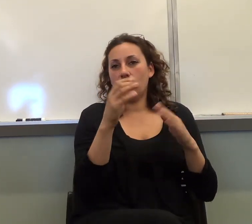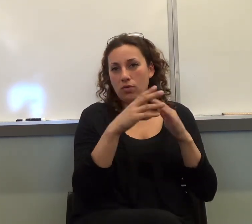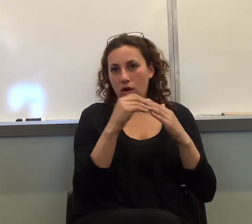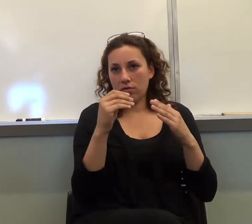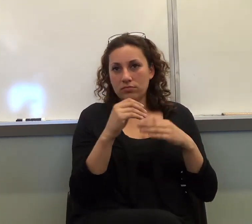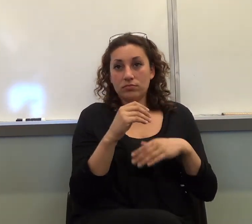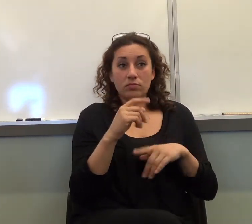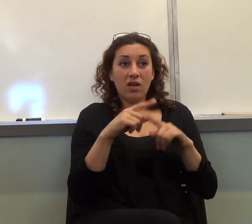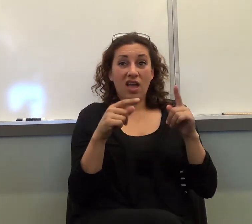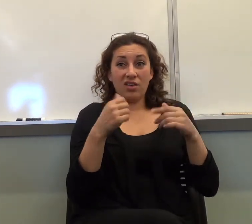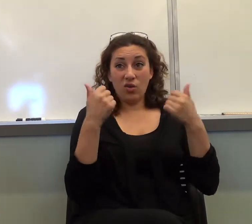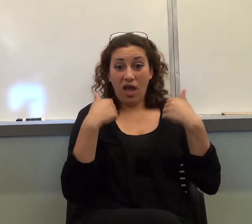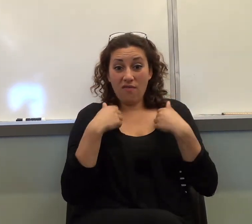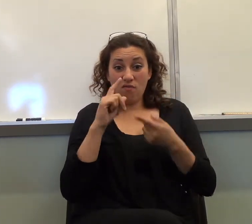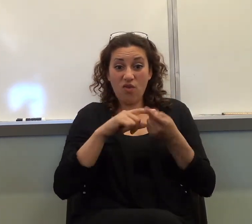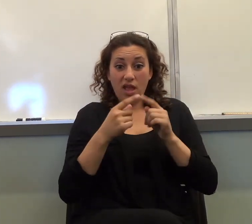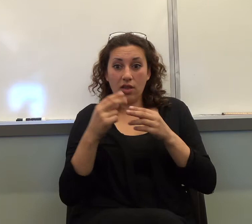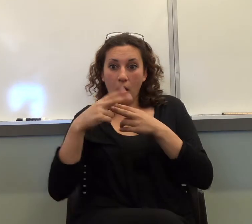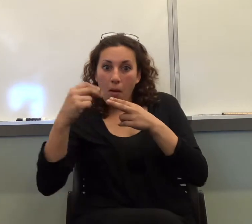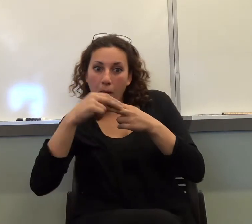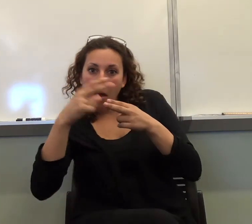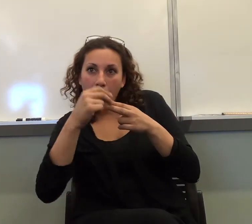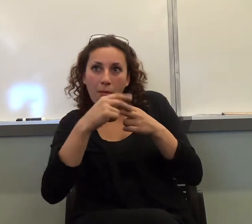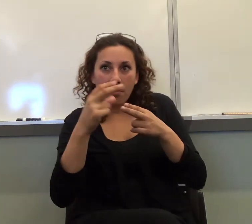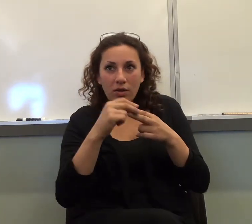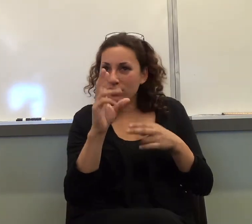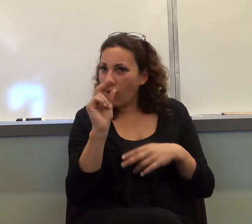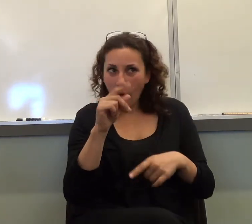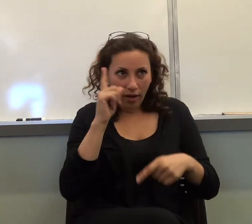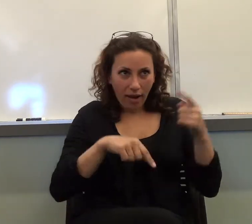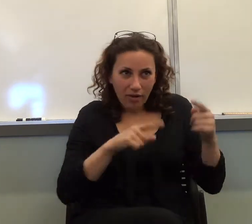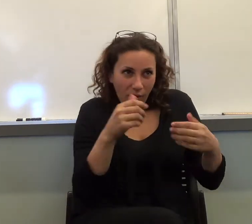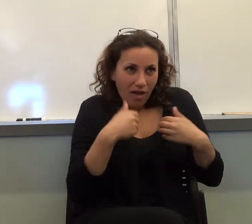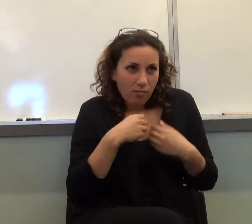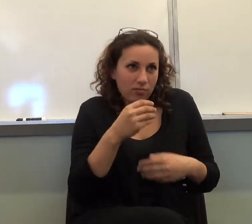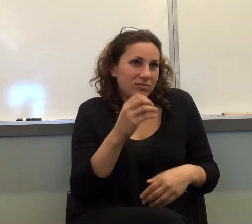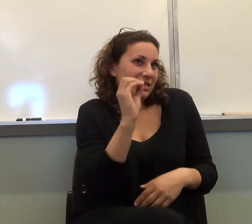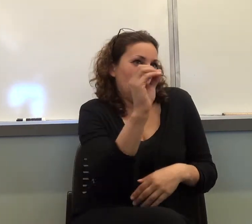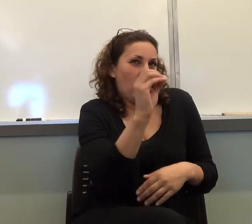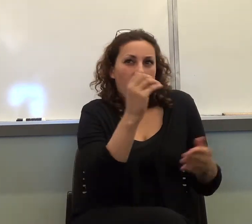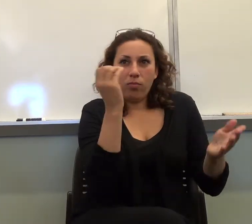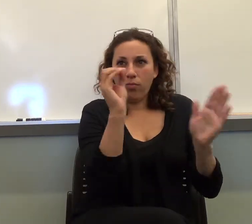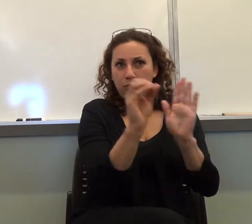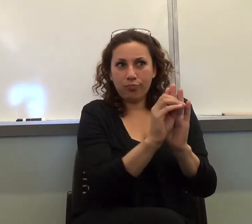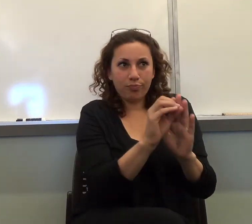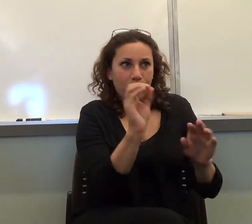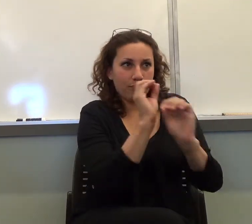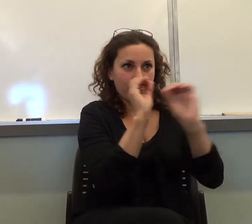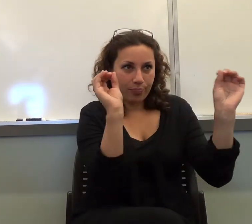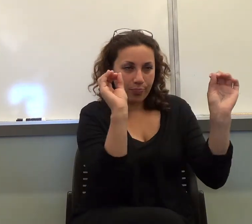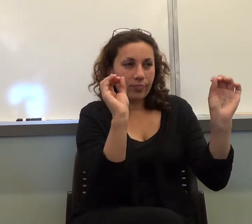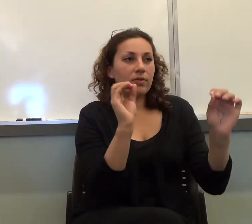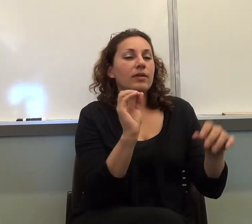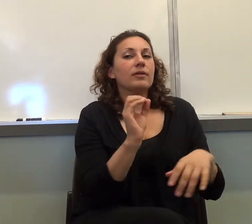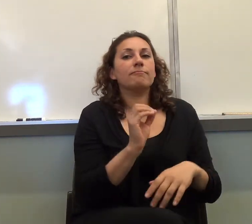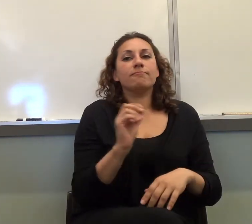get 0. Zero. Okay, so when you're splitting a 0 up into some number of